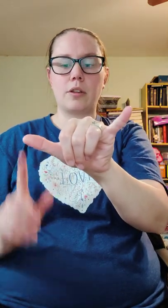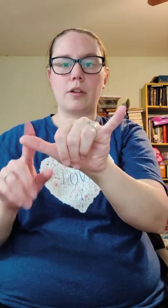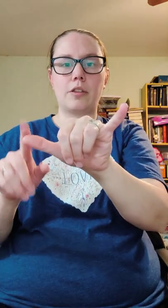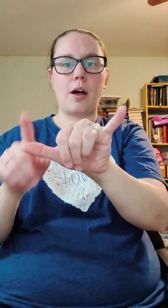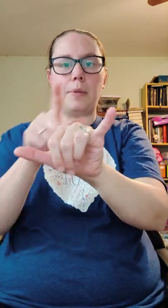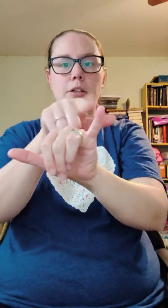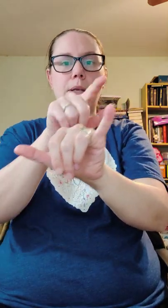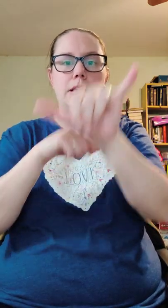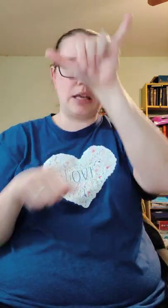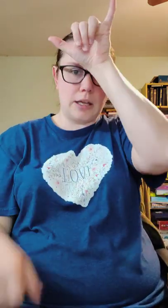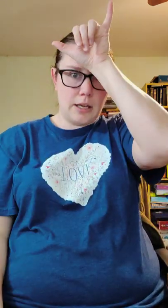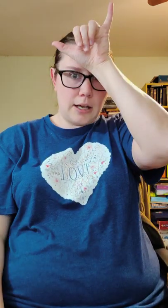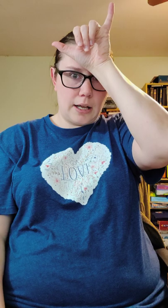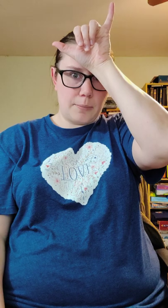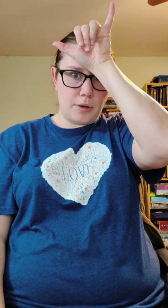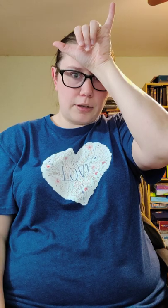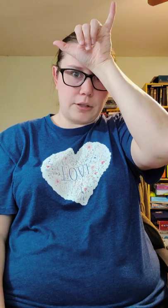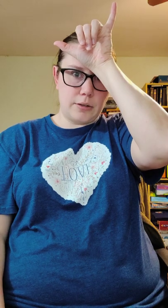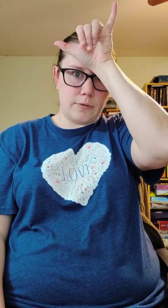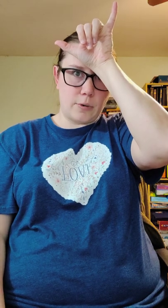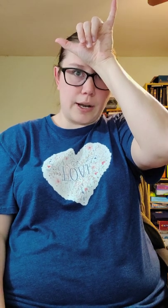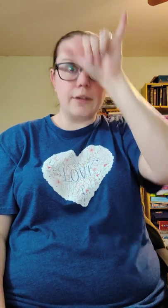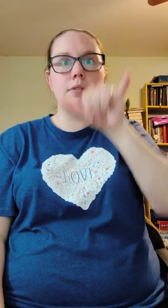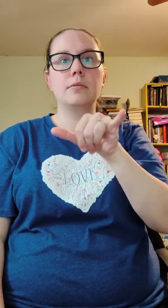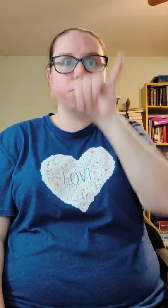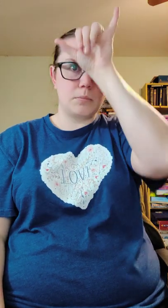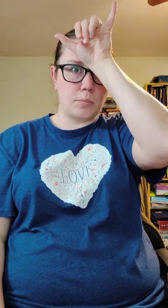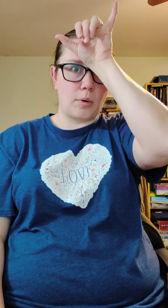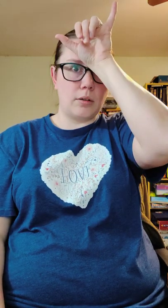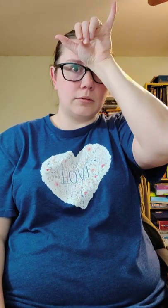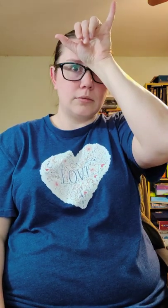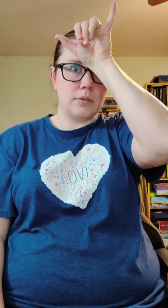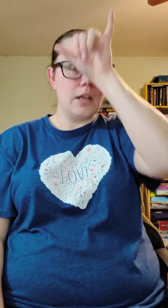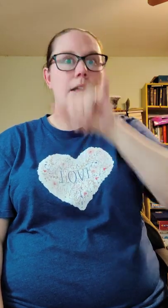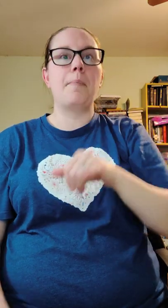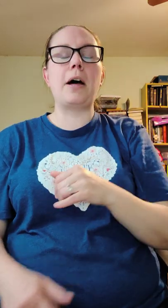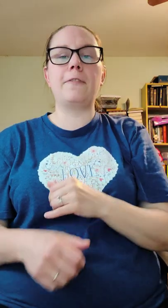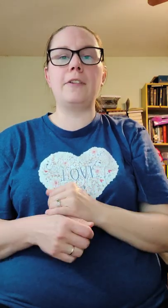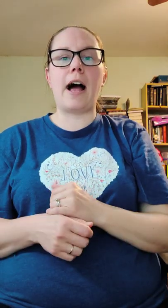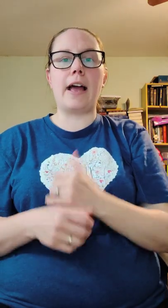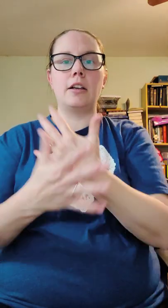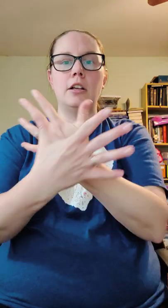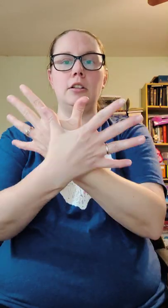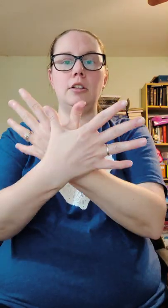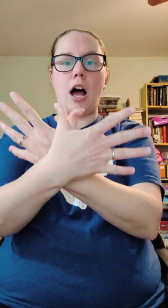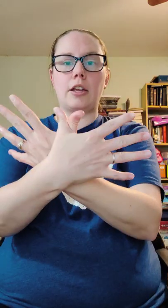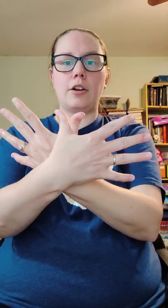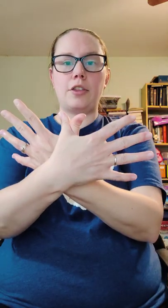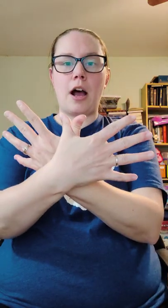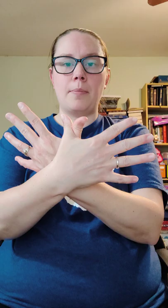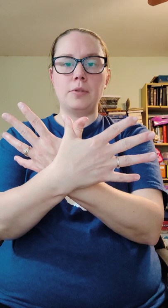the thumb in your pinky, and put it on your forehead. Bull. Butterfly. Lock your thumbs